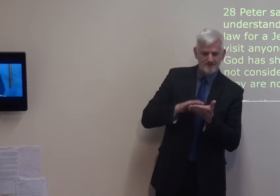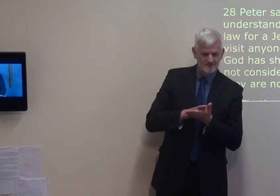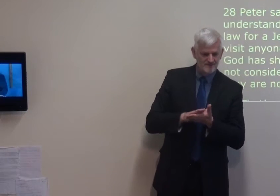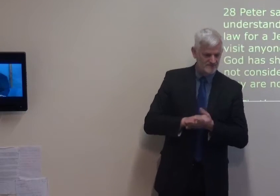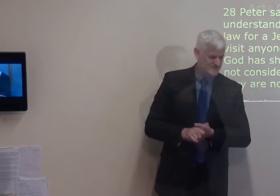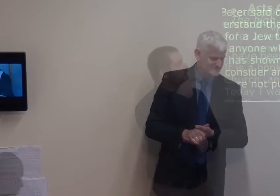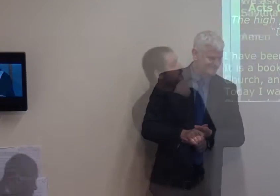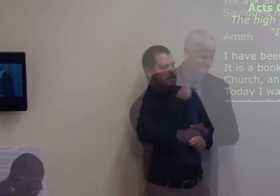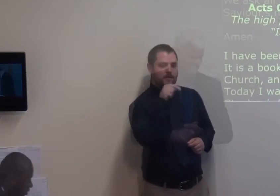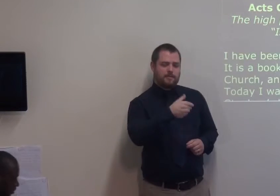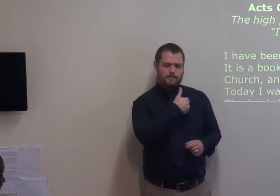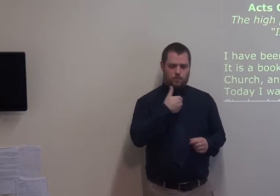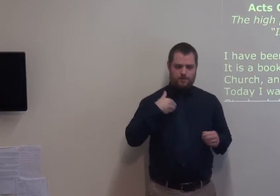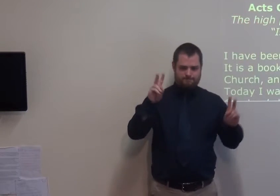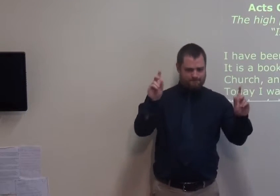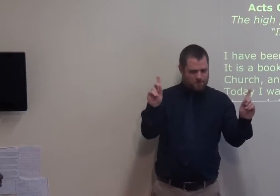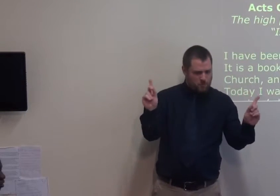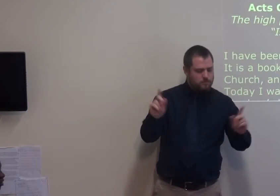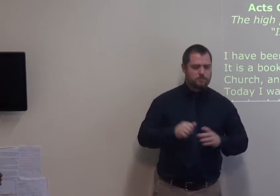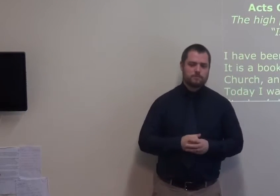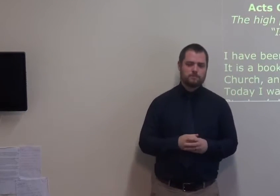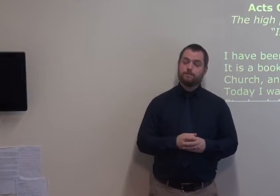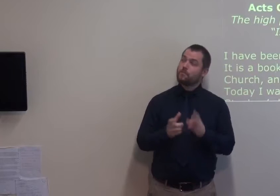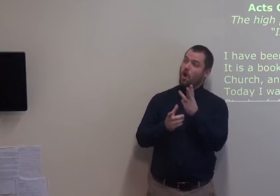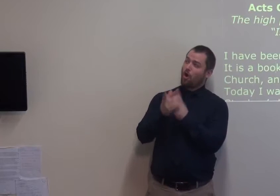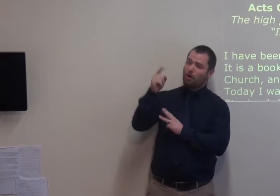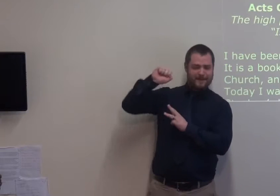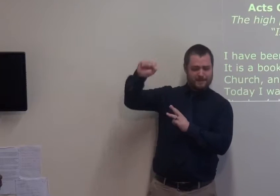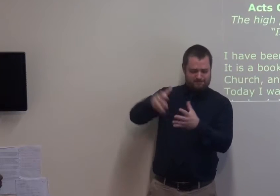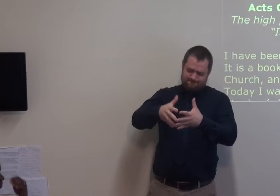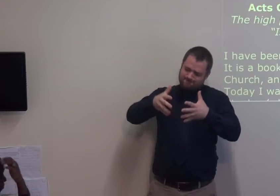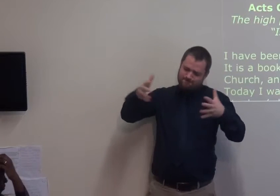understanding. It's entitled God's Great Promise.